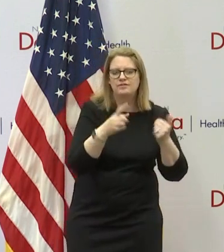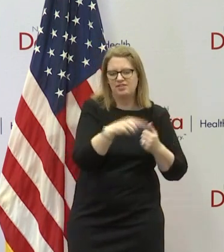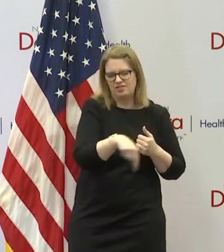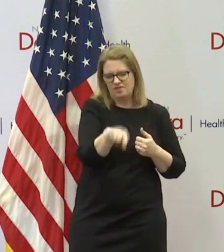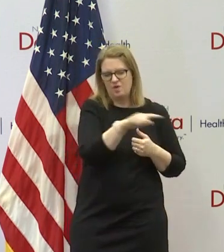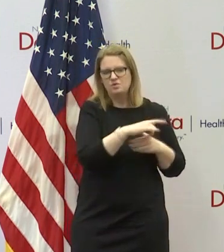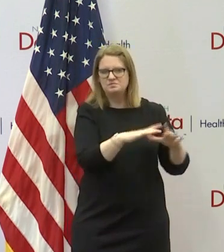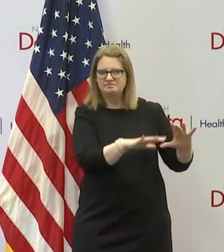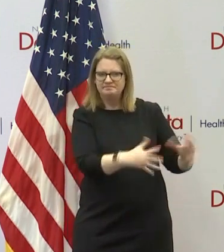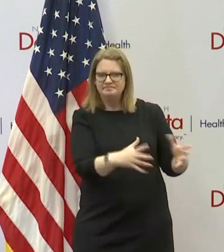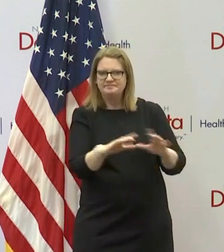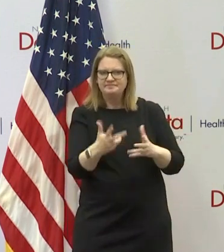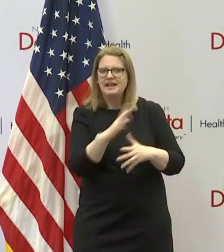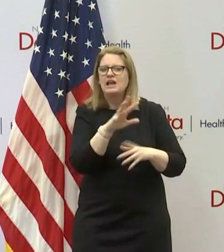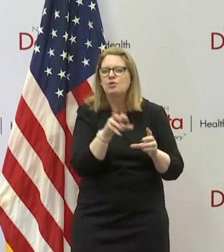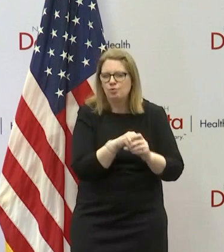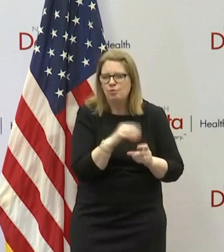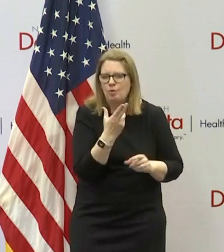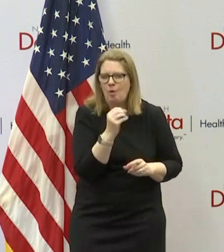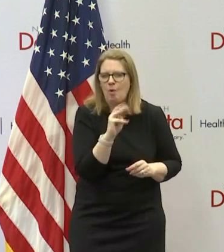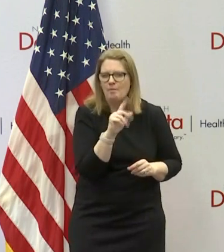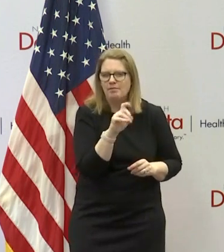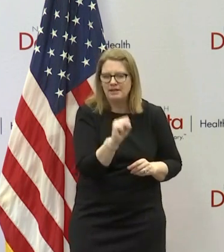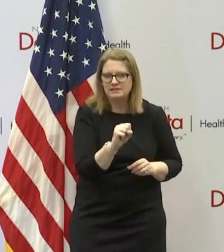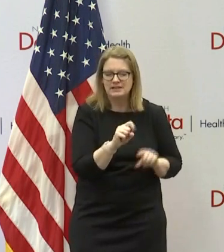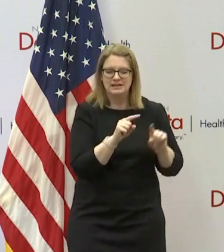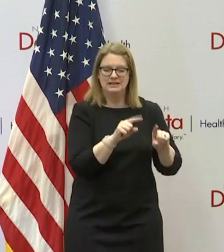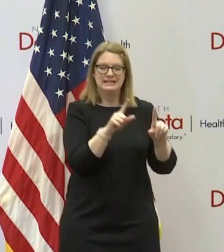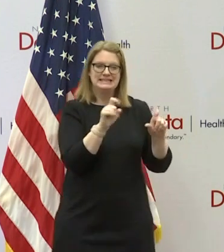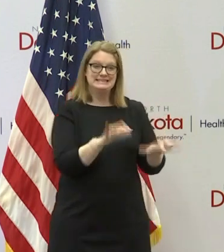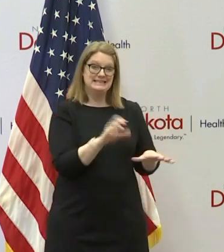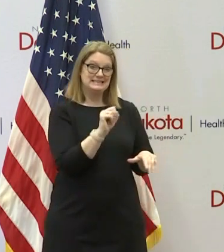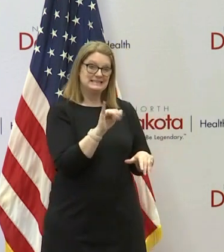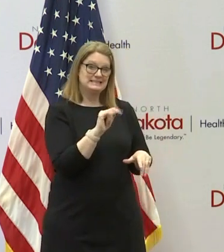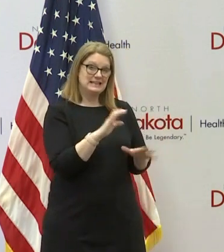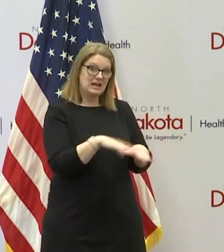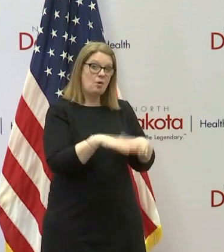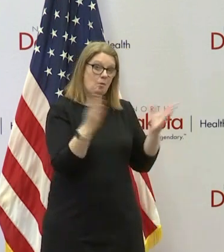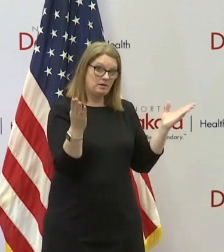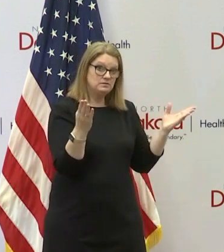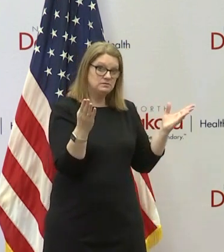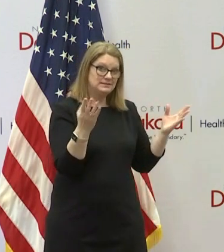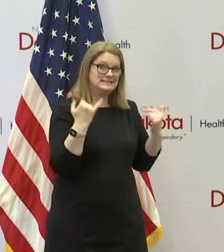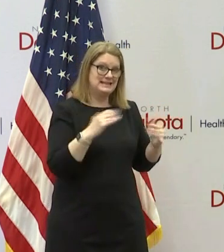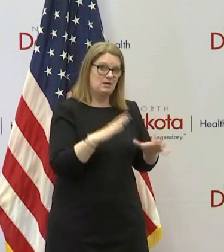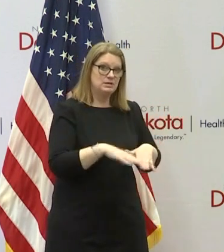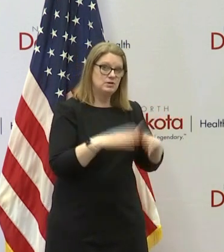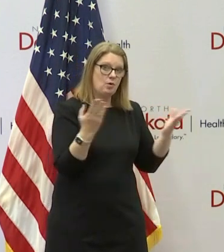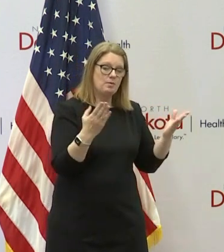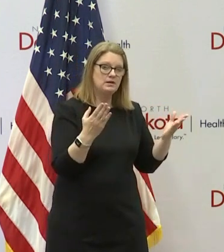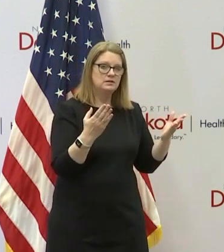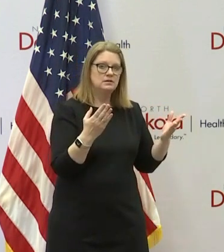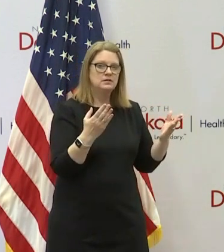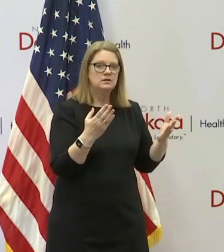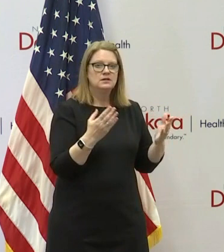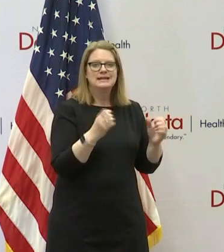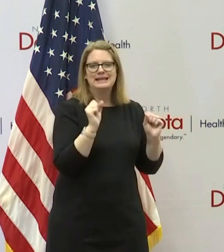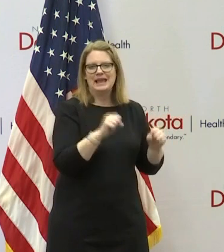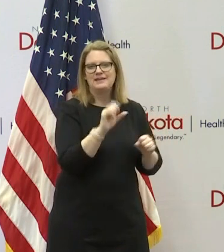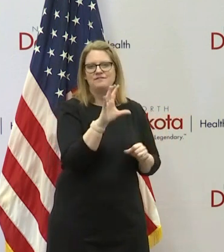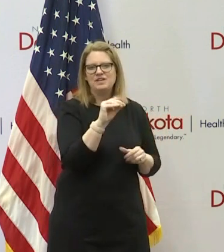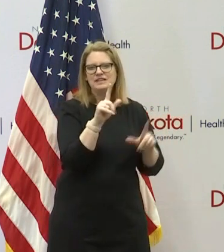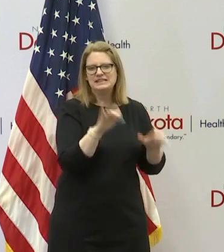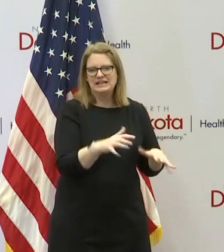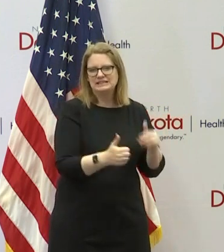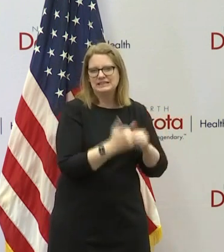vulnerable populations, including the homeless, and their testing site opened today. They're set up to be able to do about 50 tests per day, and